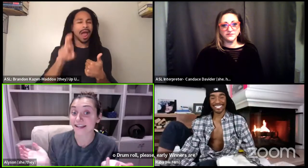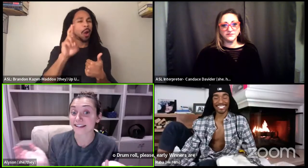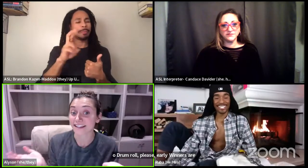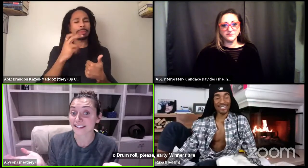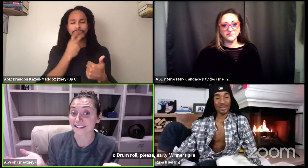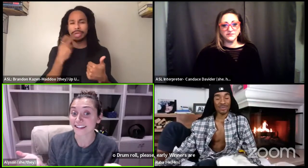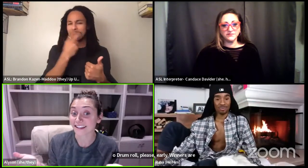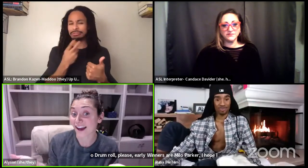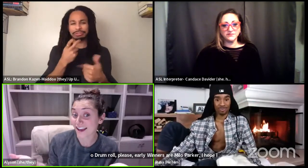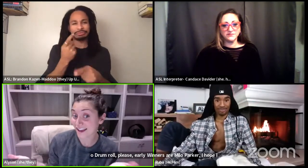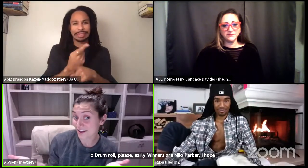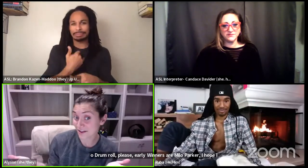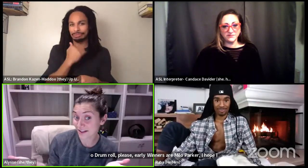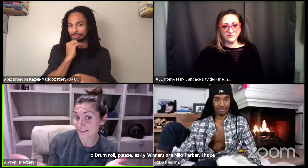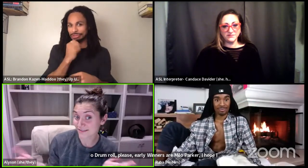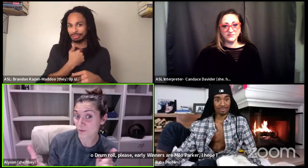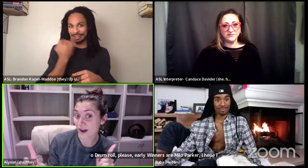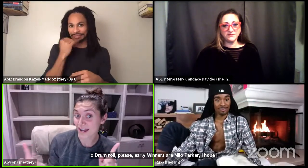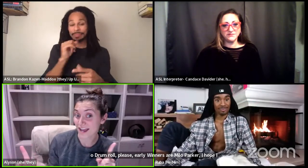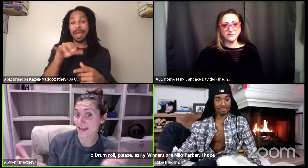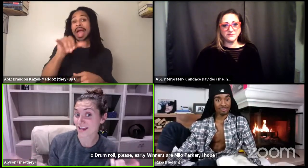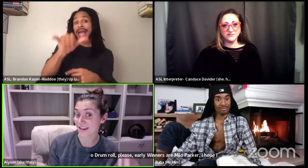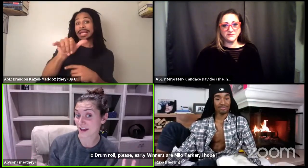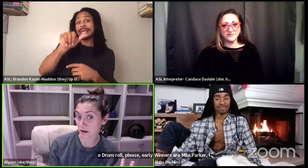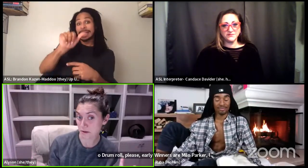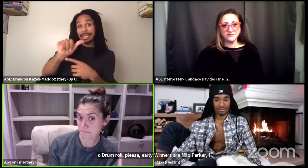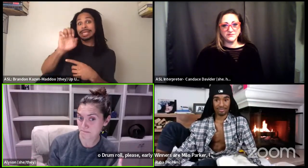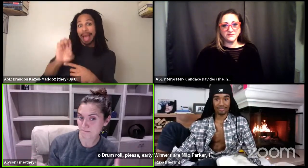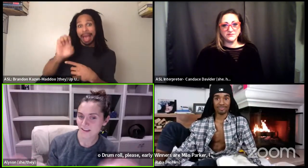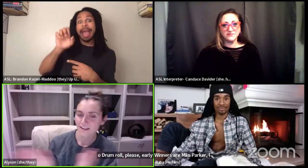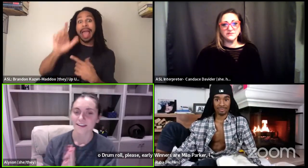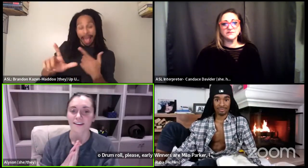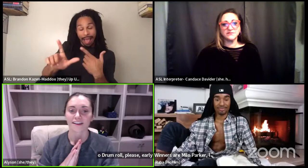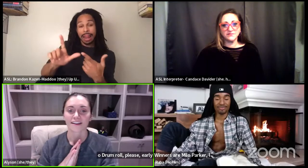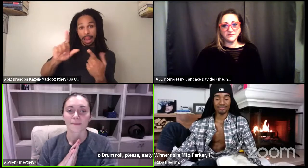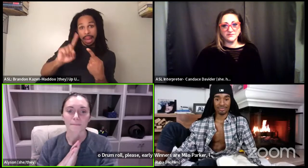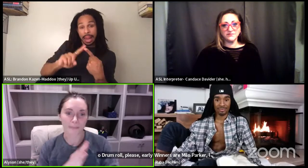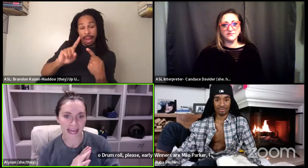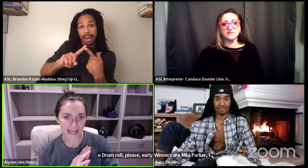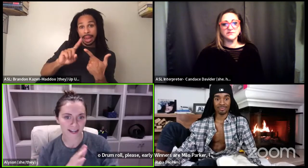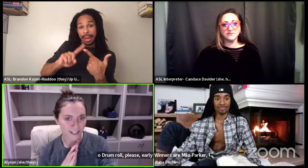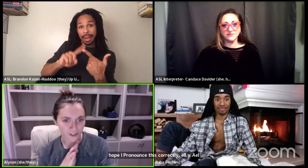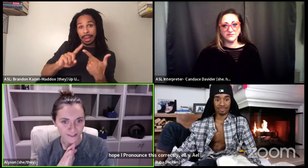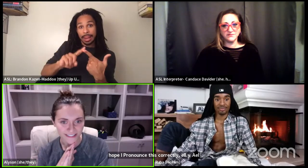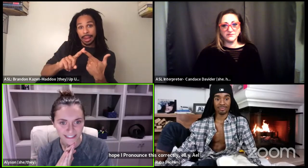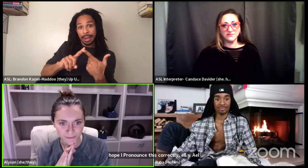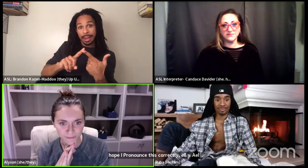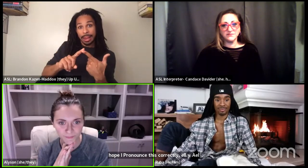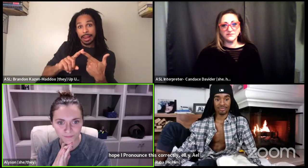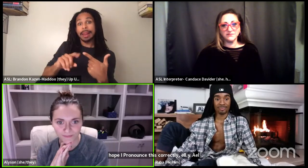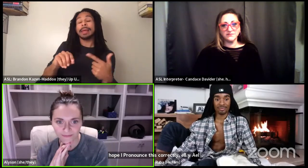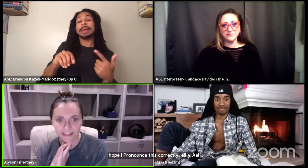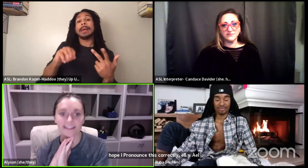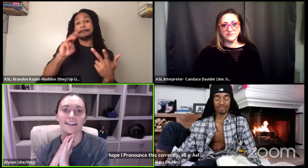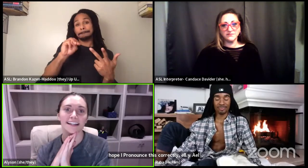correctly. Yael, Y-A-E-L. Mae Nicholson.